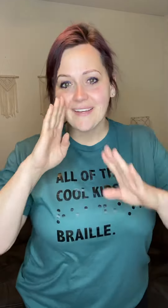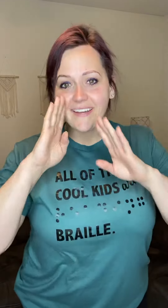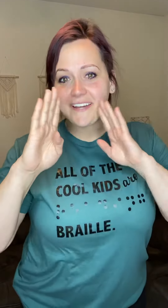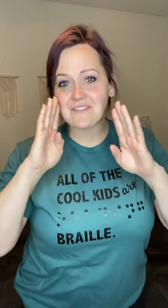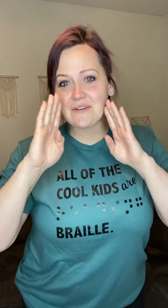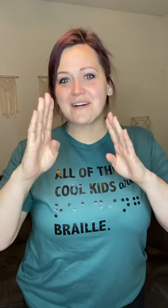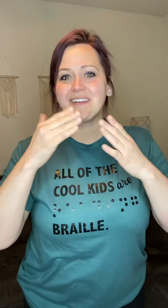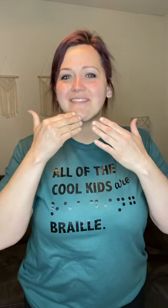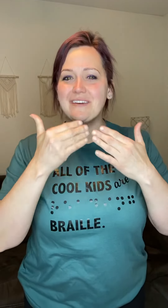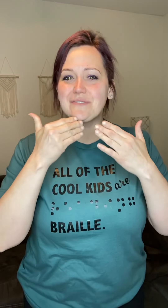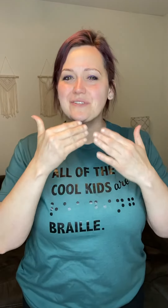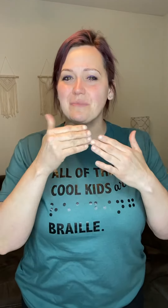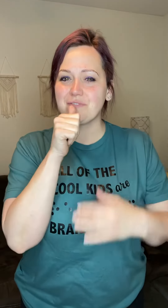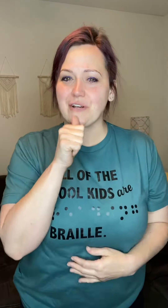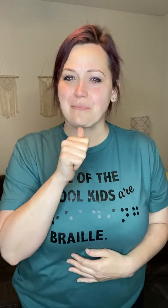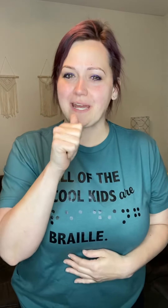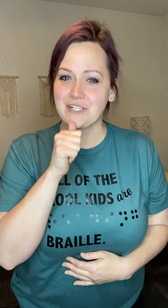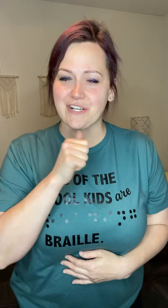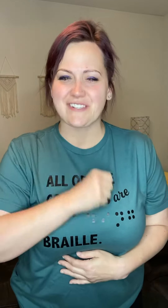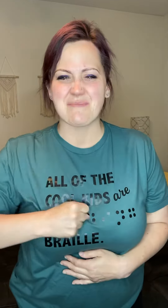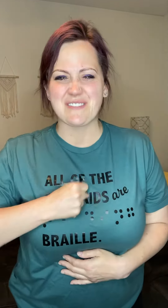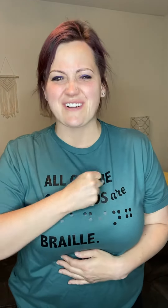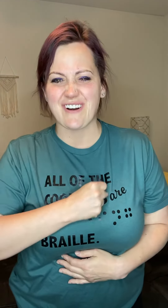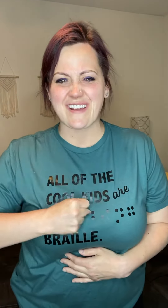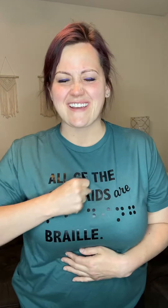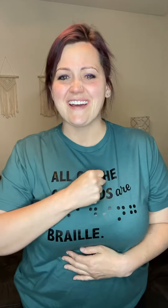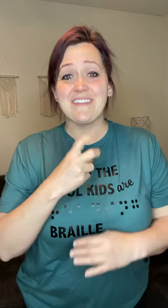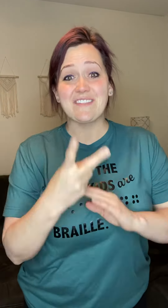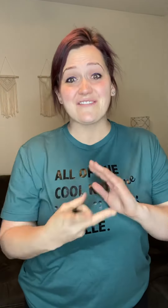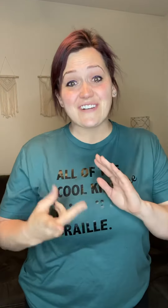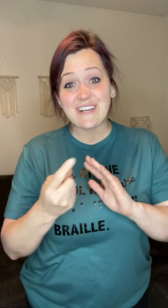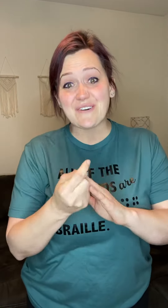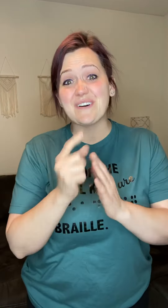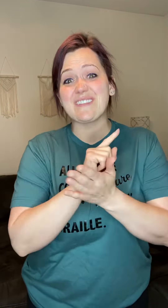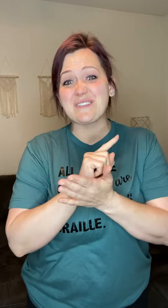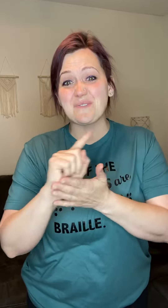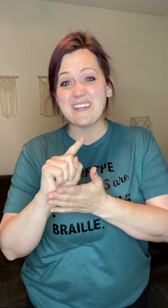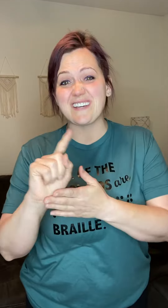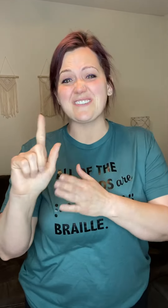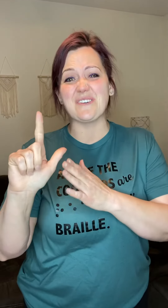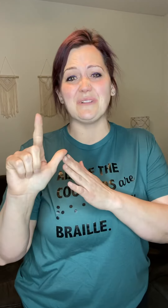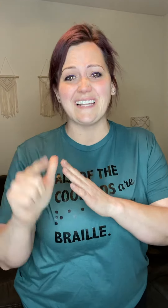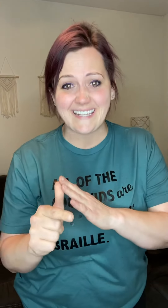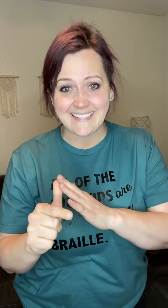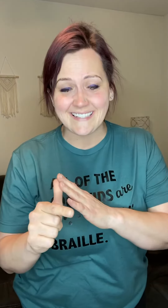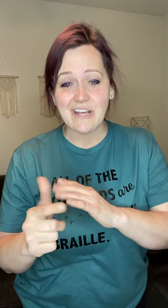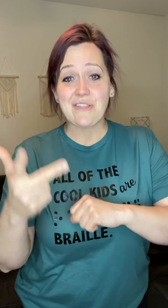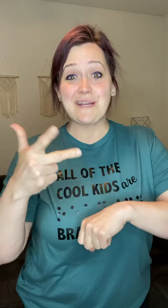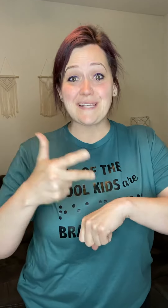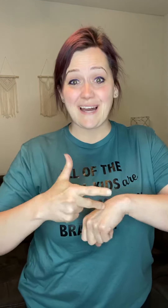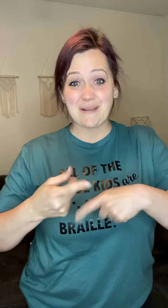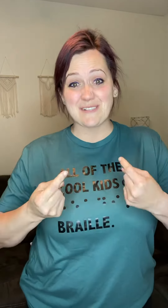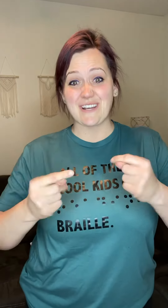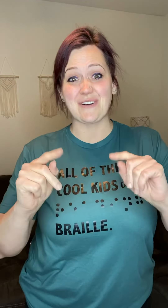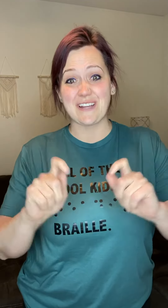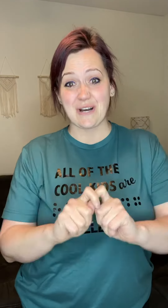Hey everyone, thank you so much for your patience. I'm sorry that the video this week is so late. 3 times I tried to